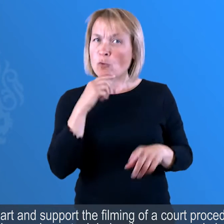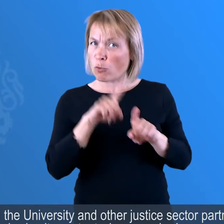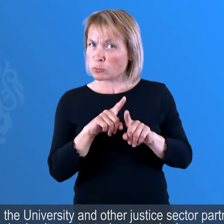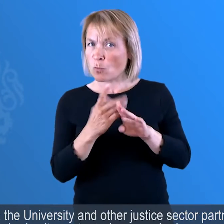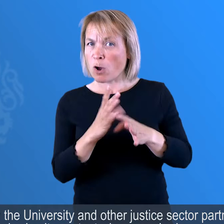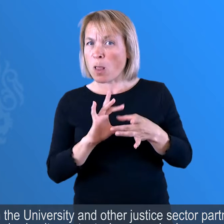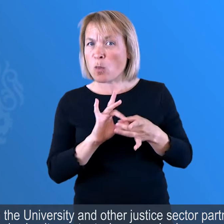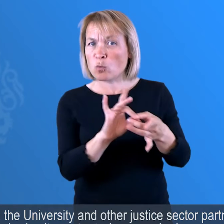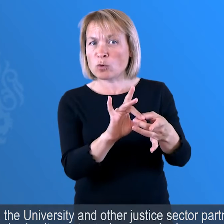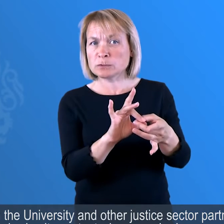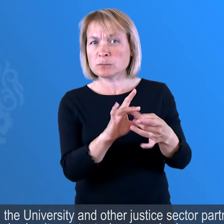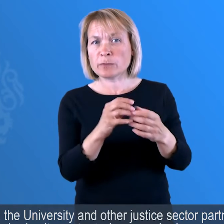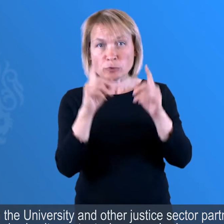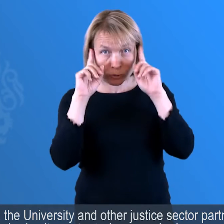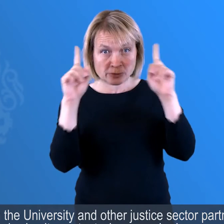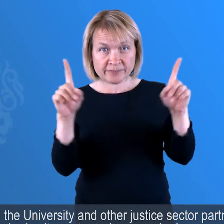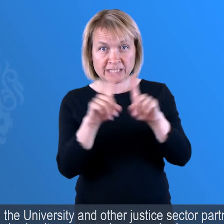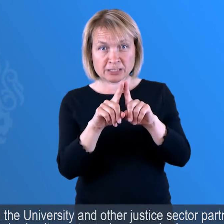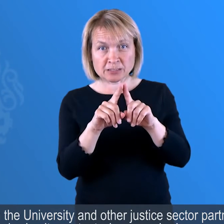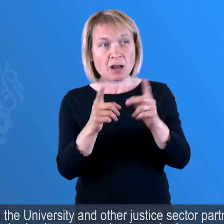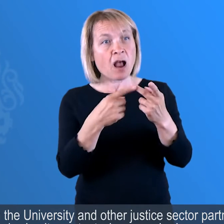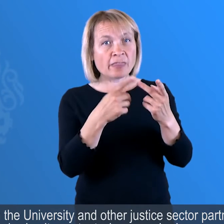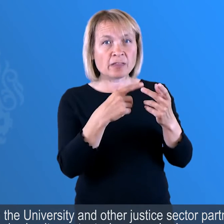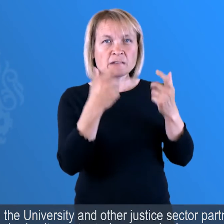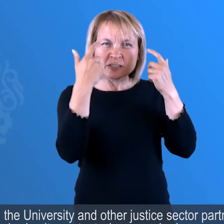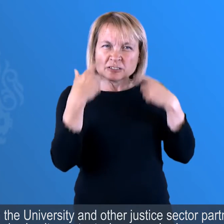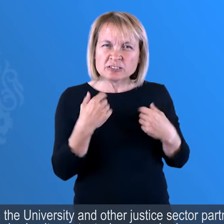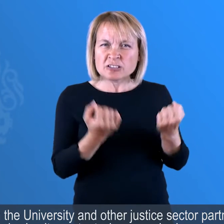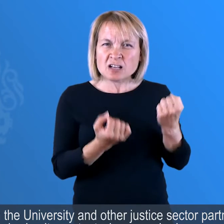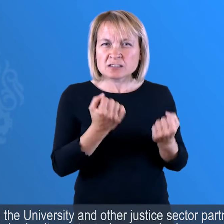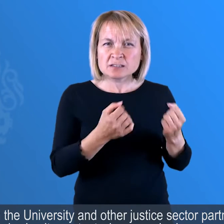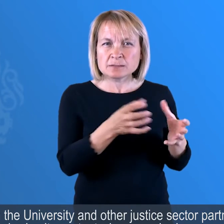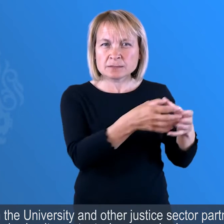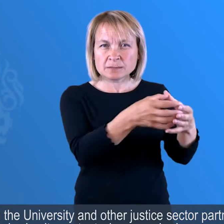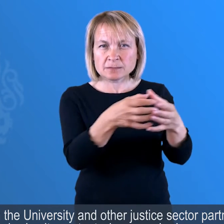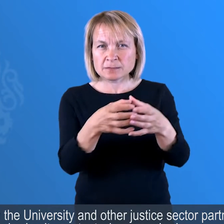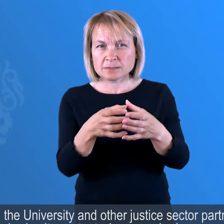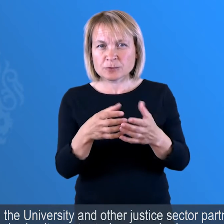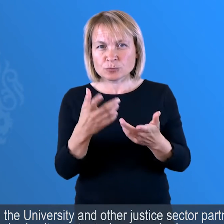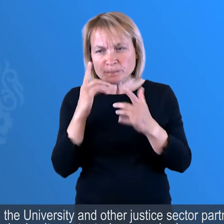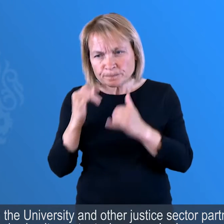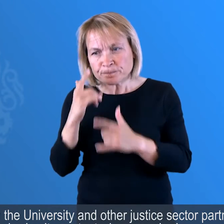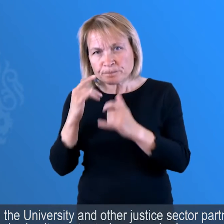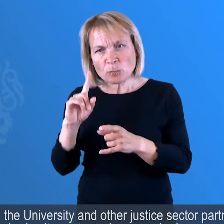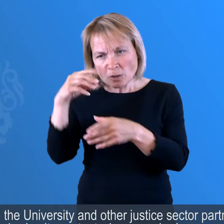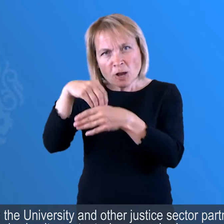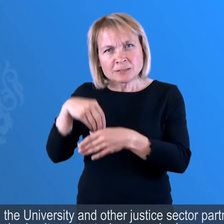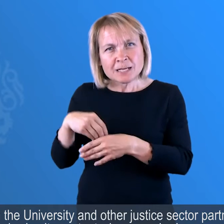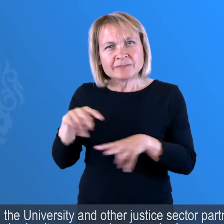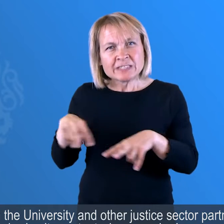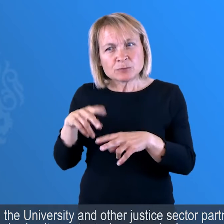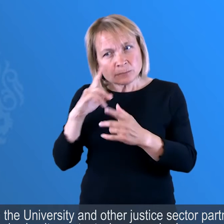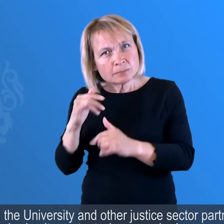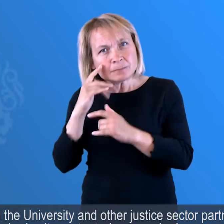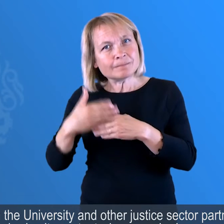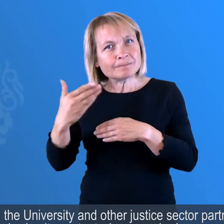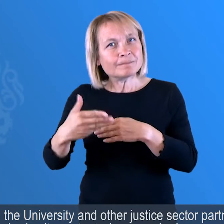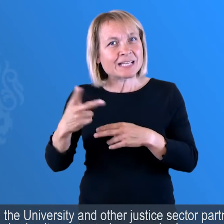work closely with the university and other justice sector partners on reviewing its content where required.